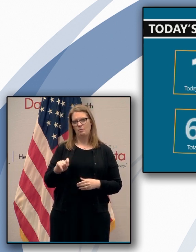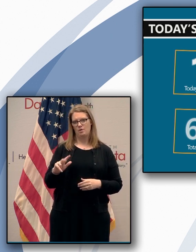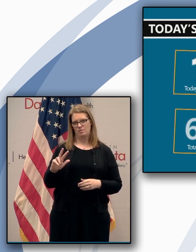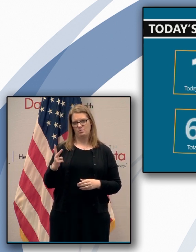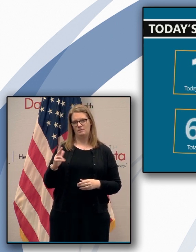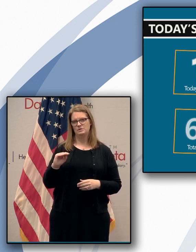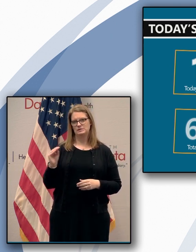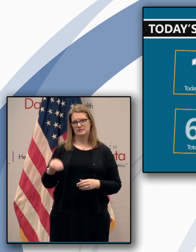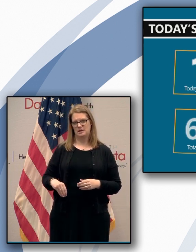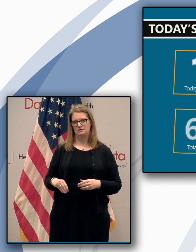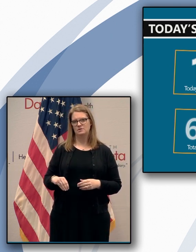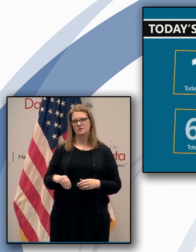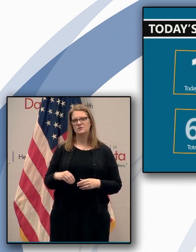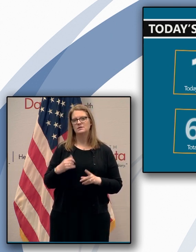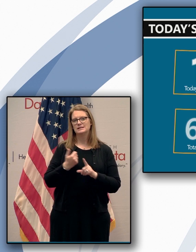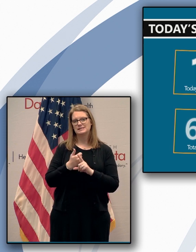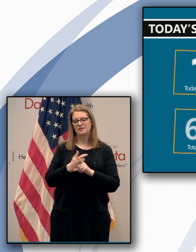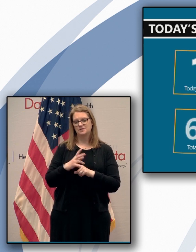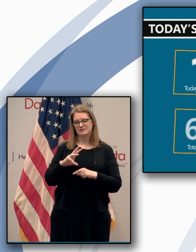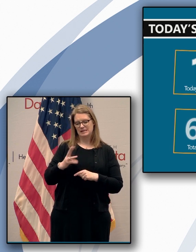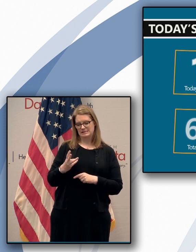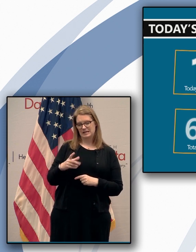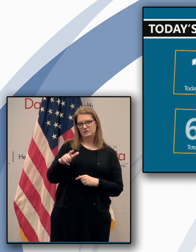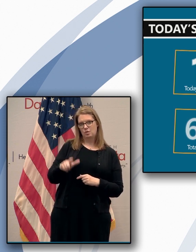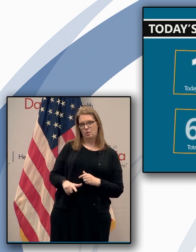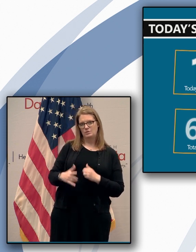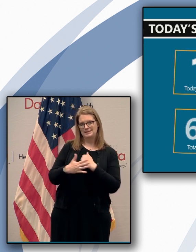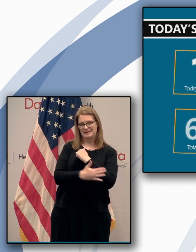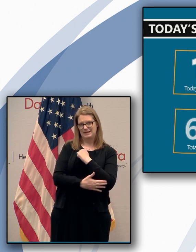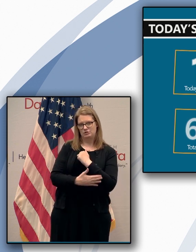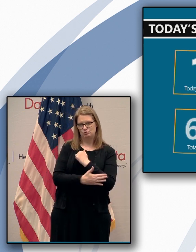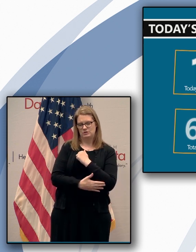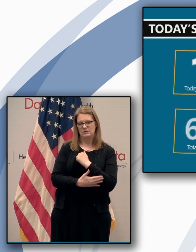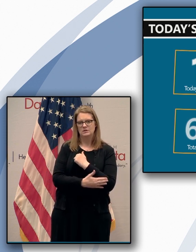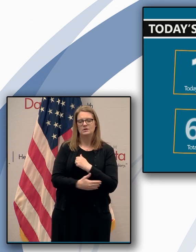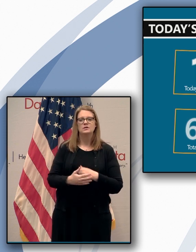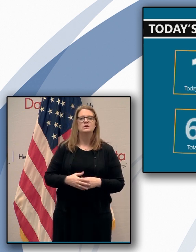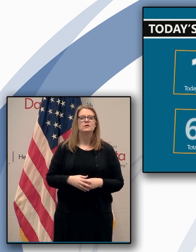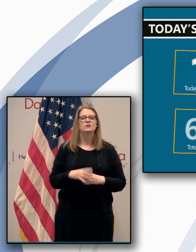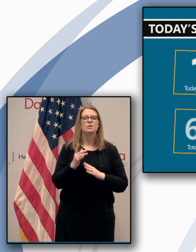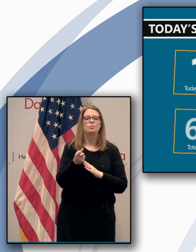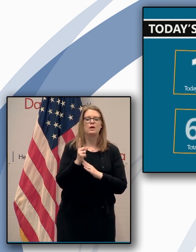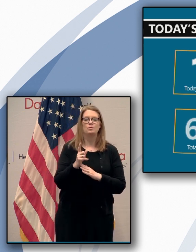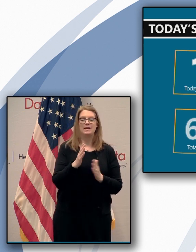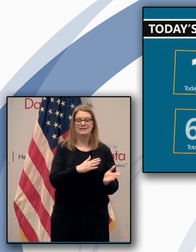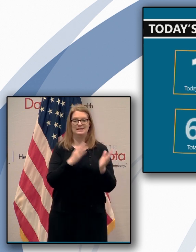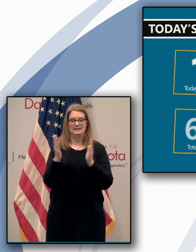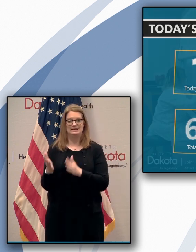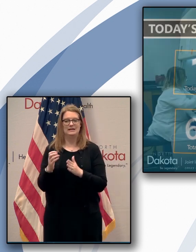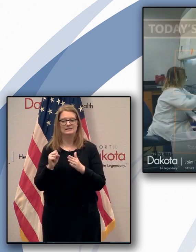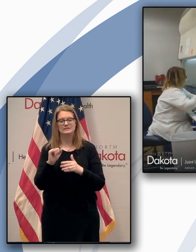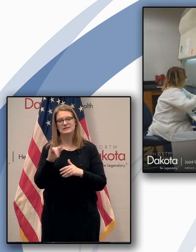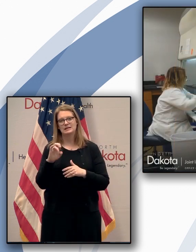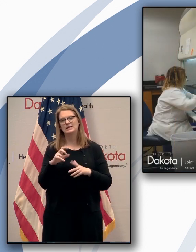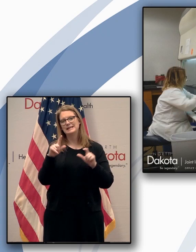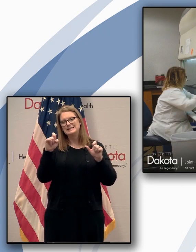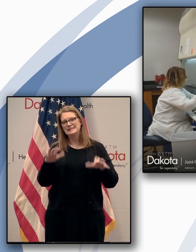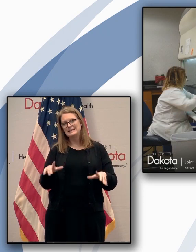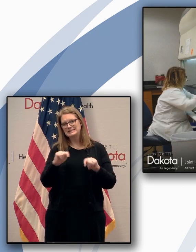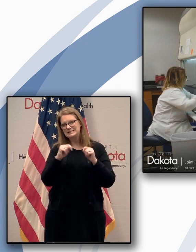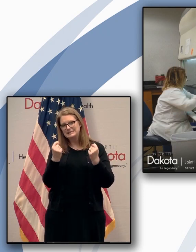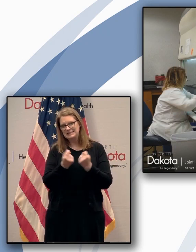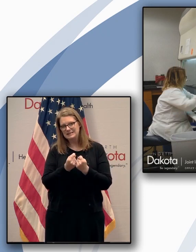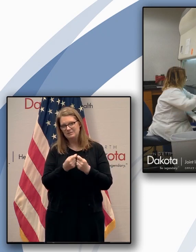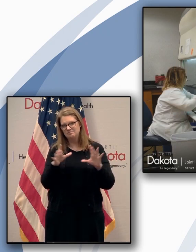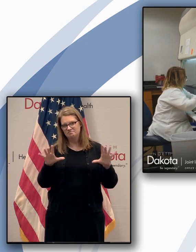4.3, which is the 6th lowest in the country. I'll jump right away to the next slide, which I'll call testing team effort. The real